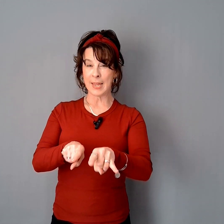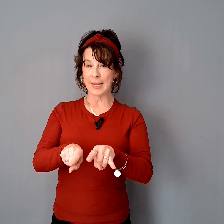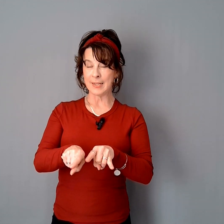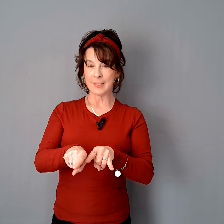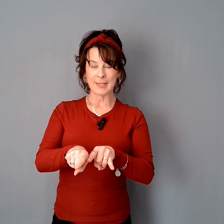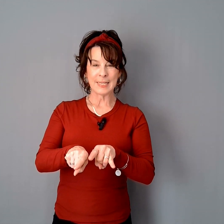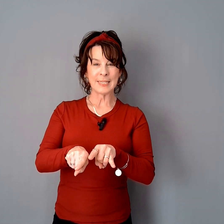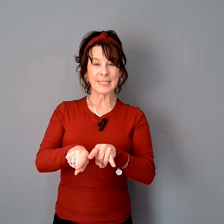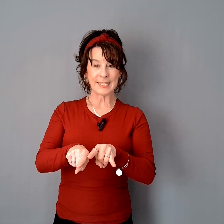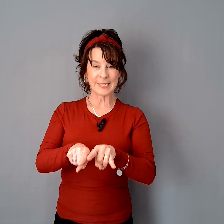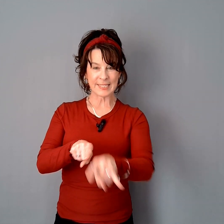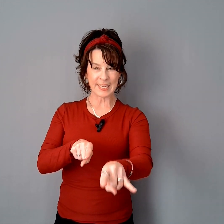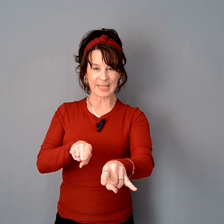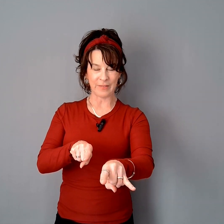Betrayed, deceived.